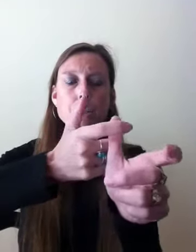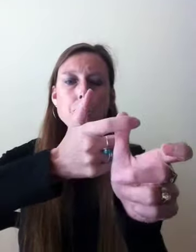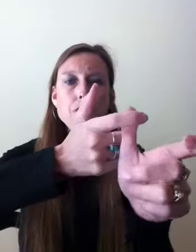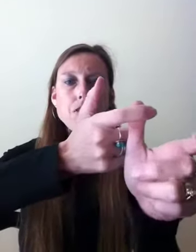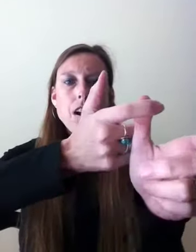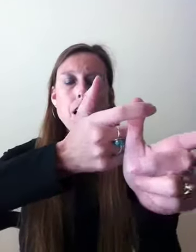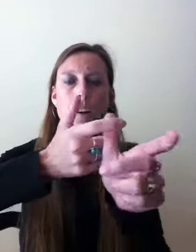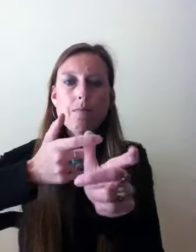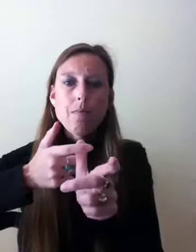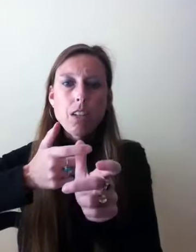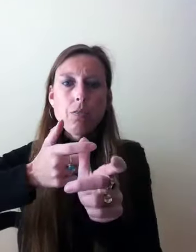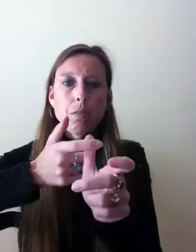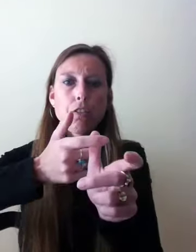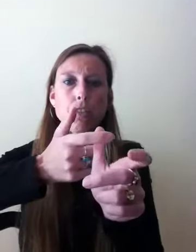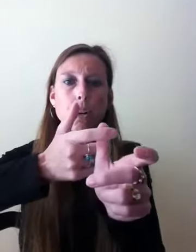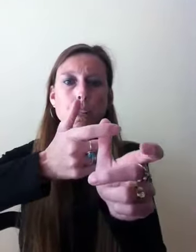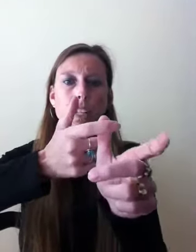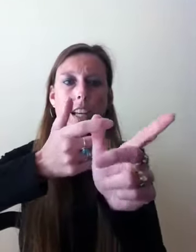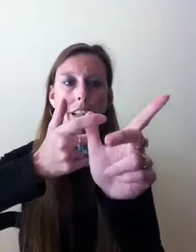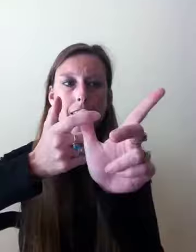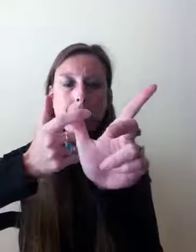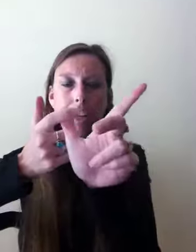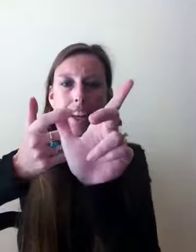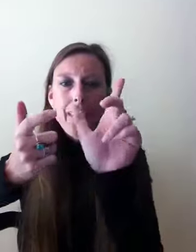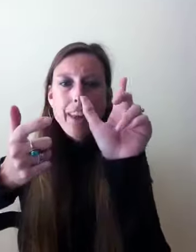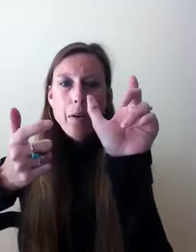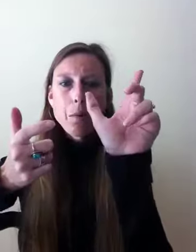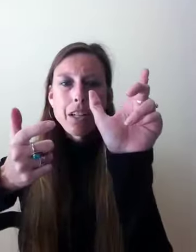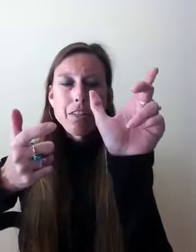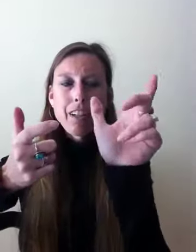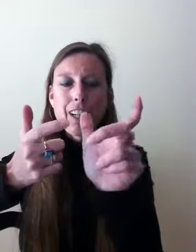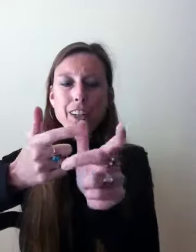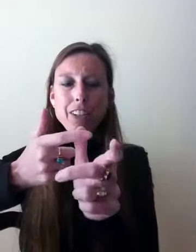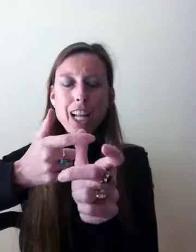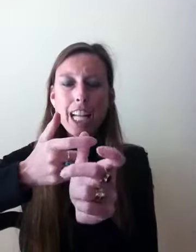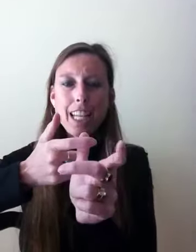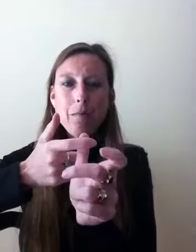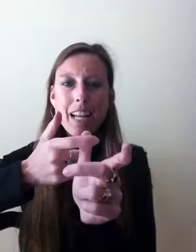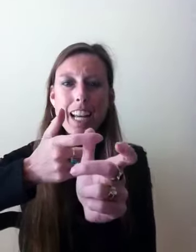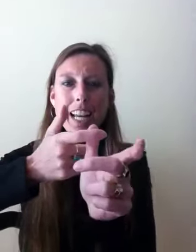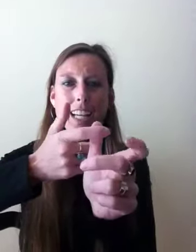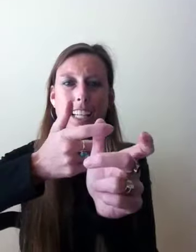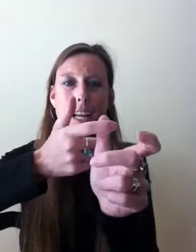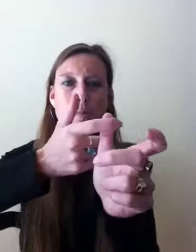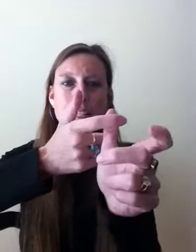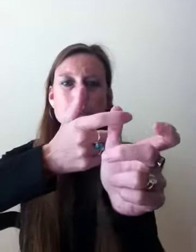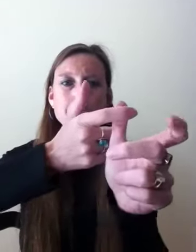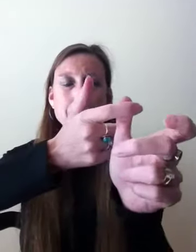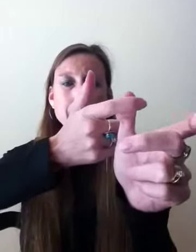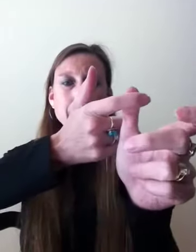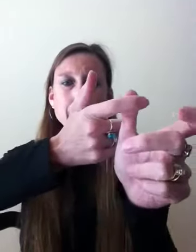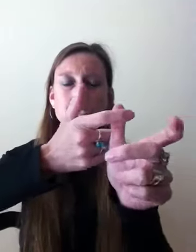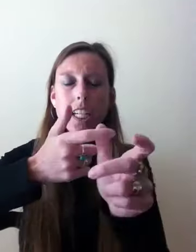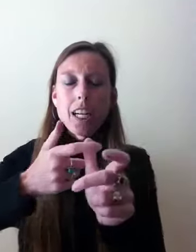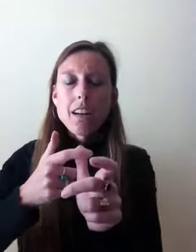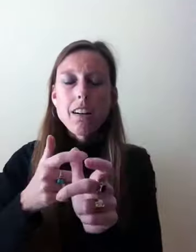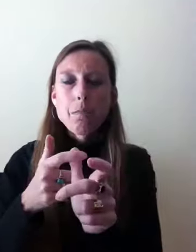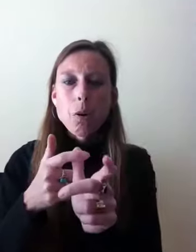just you move forward, and that pointer finger of your non-dominant hand kind of makes a wiggly